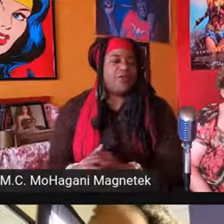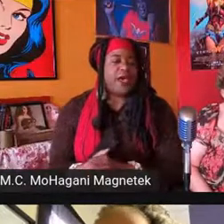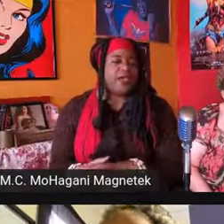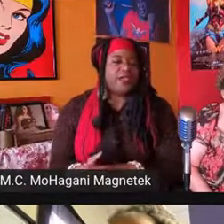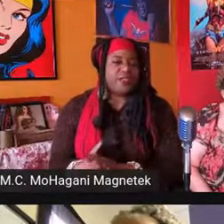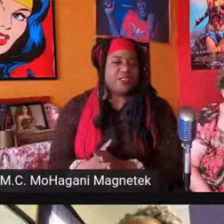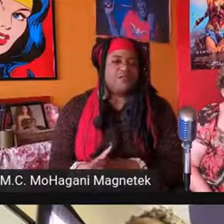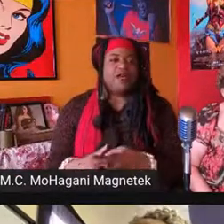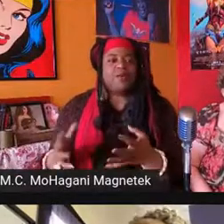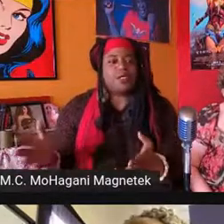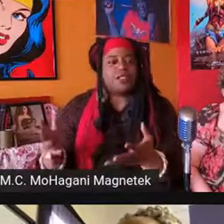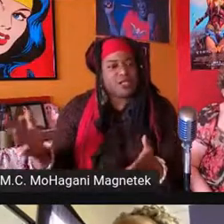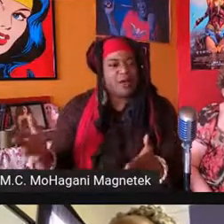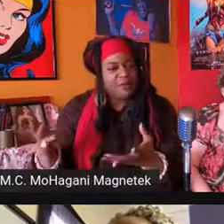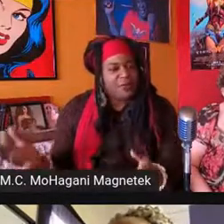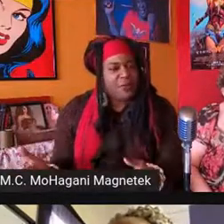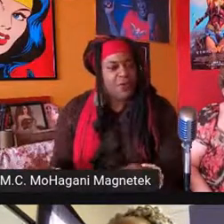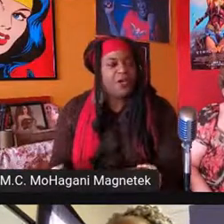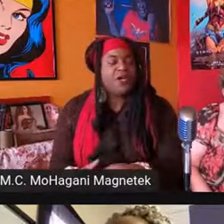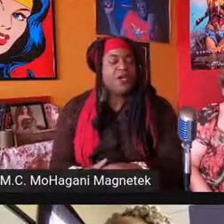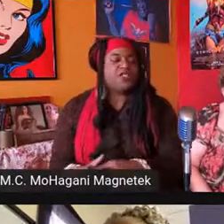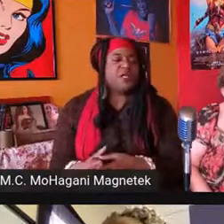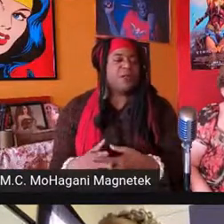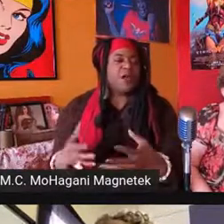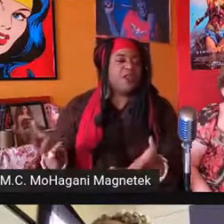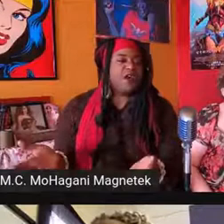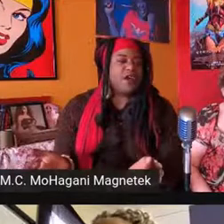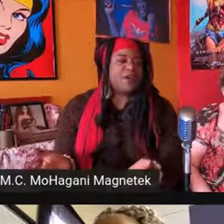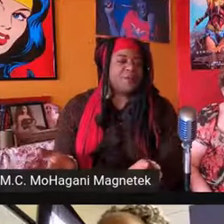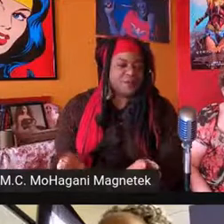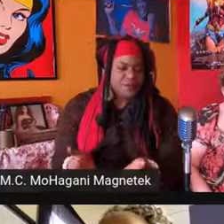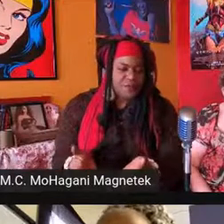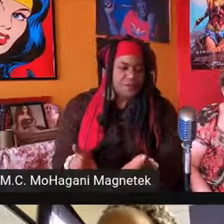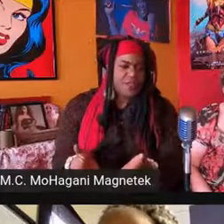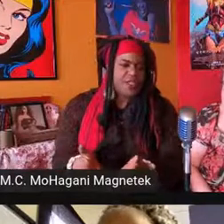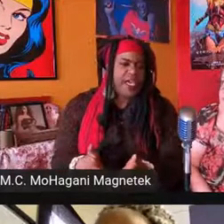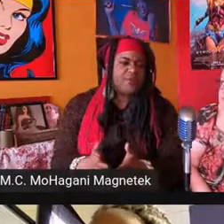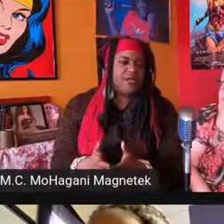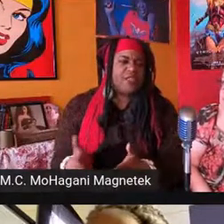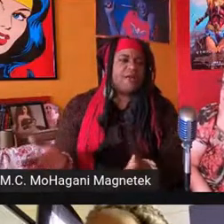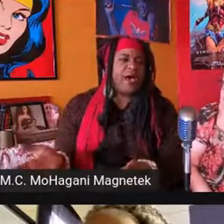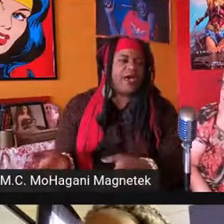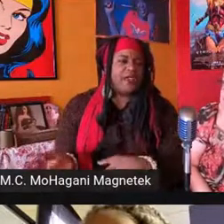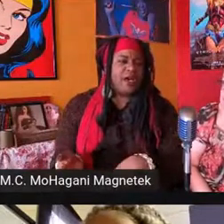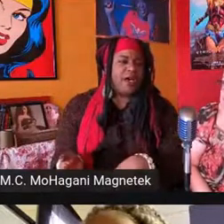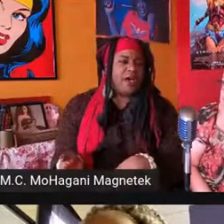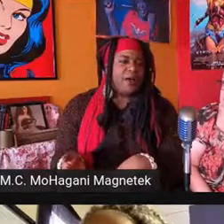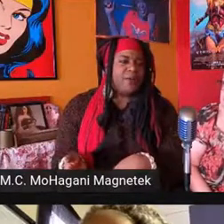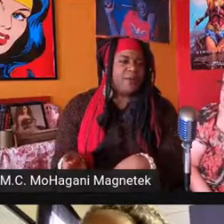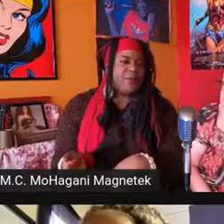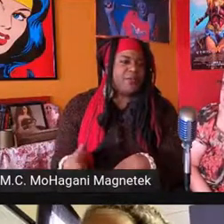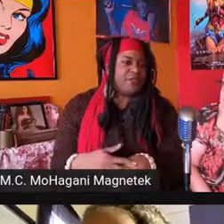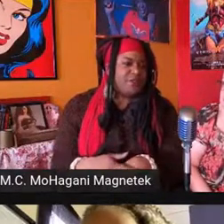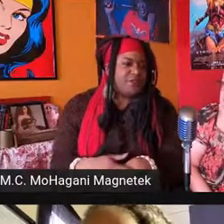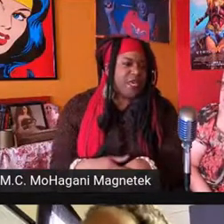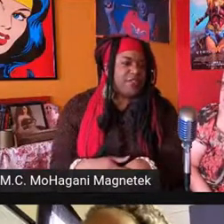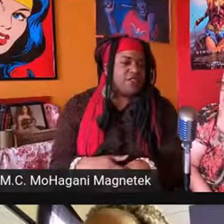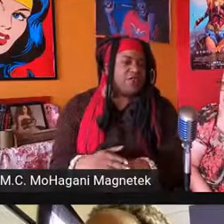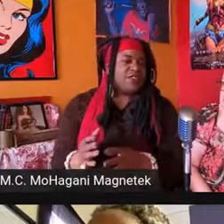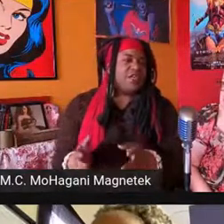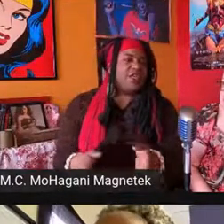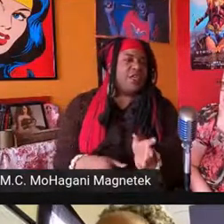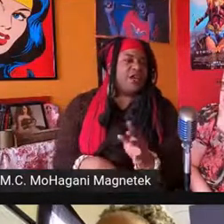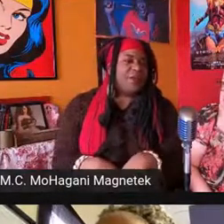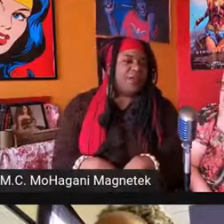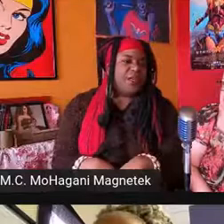have created and stuff that wasn't there before. Right. And some of the other cast members, I think Maya, the pink dancer